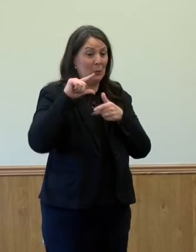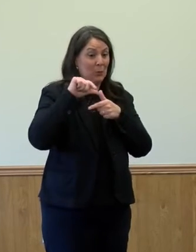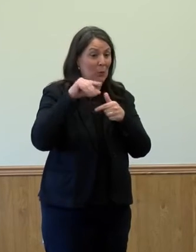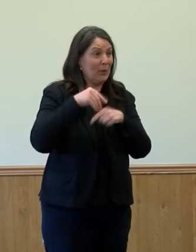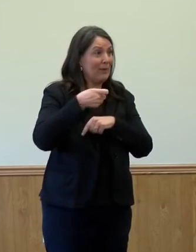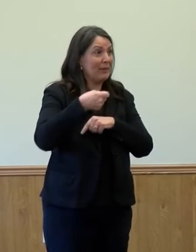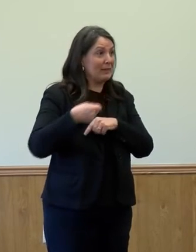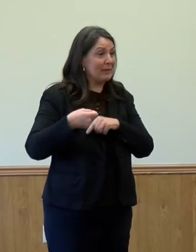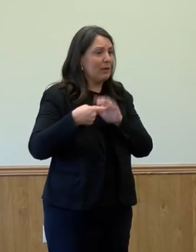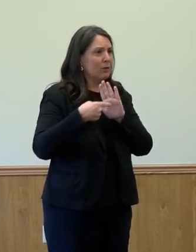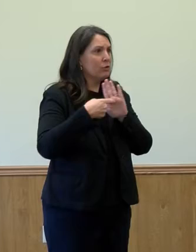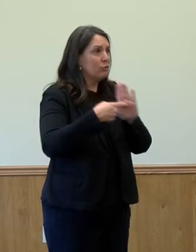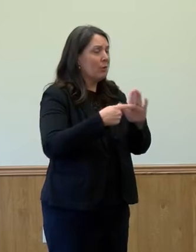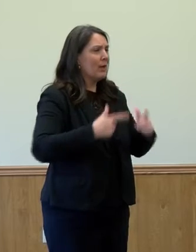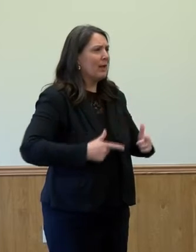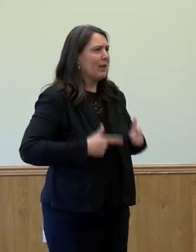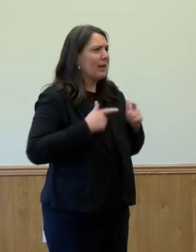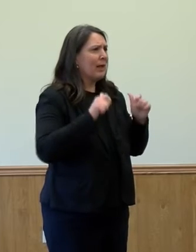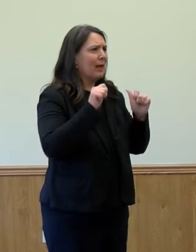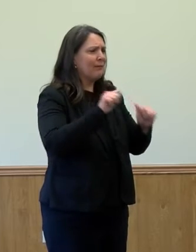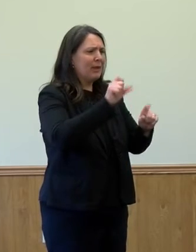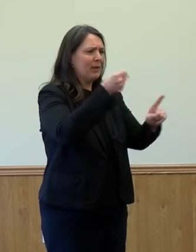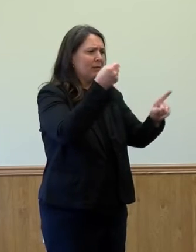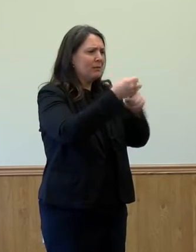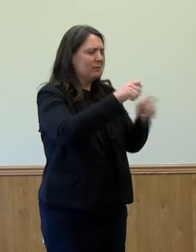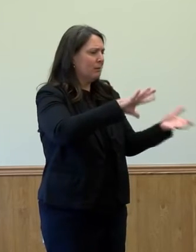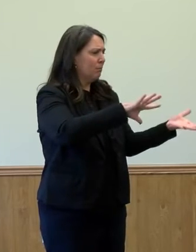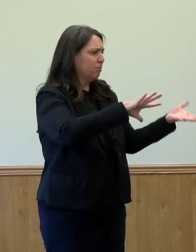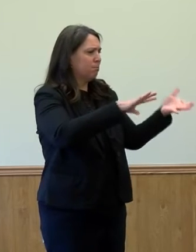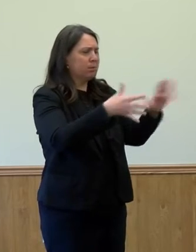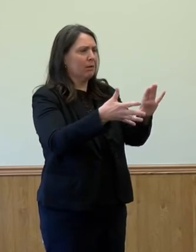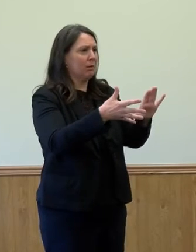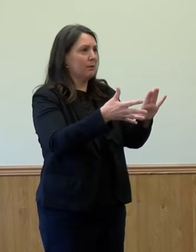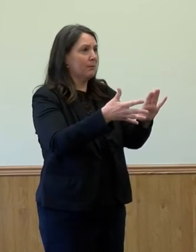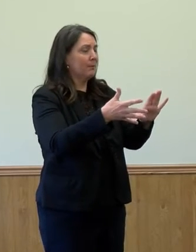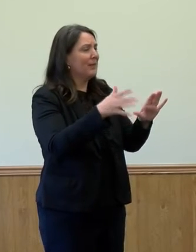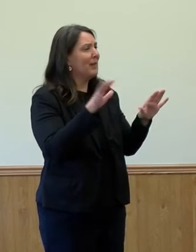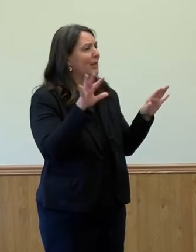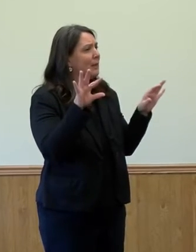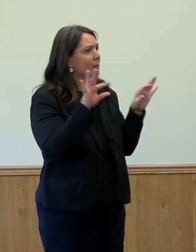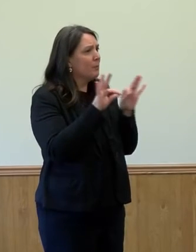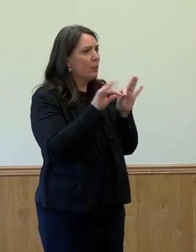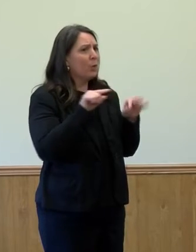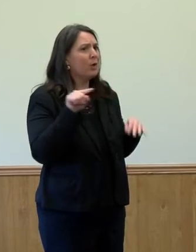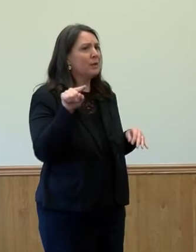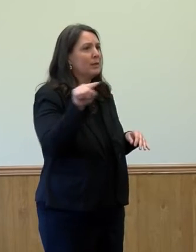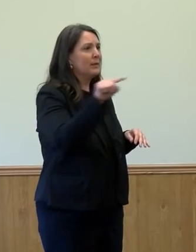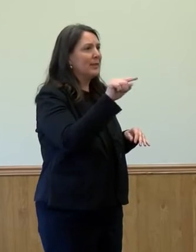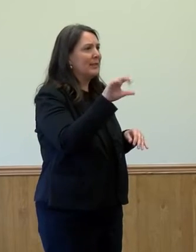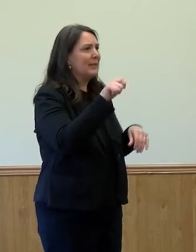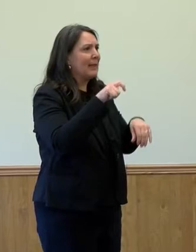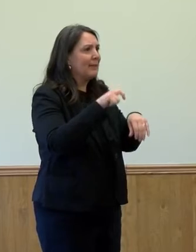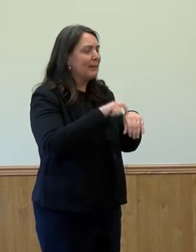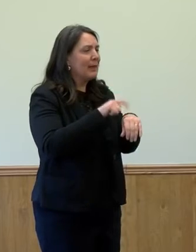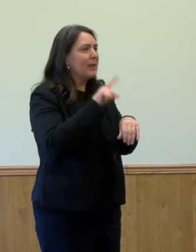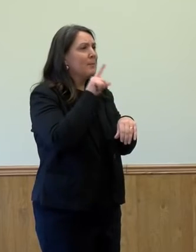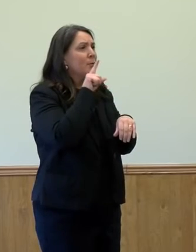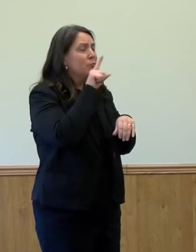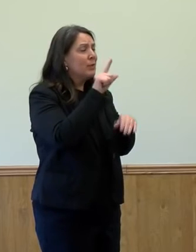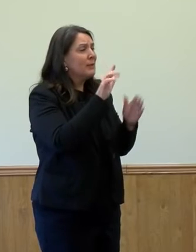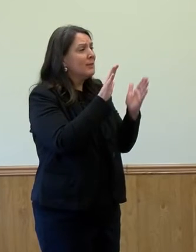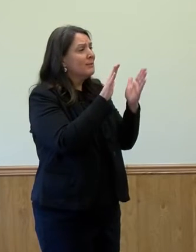are examples of how life can change fast. And it's important that we really take the time to have quality interaction with those we